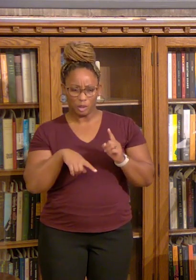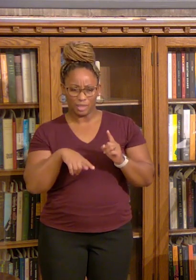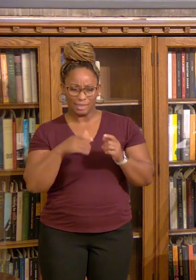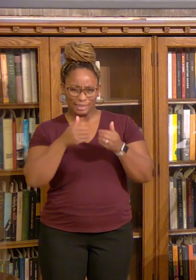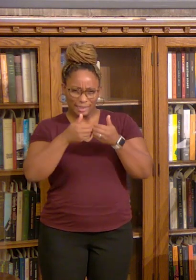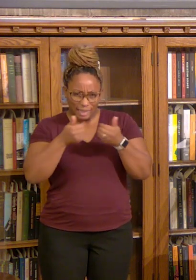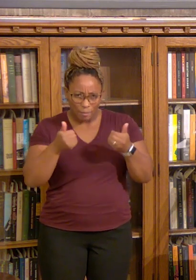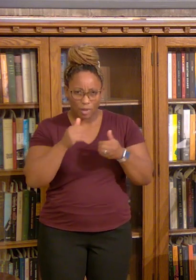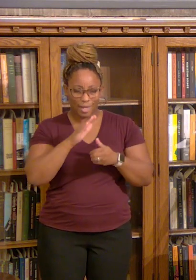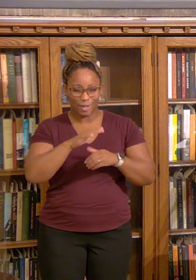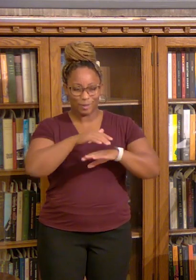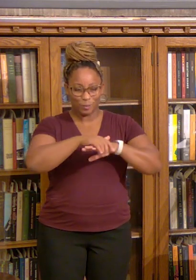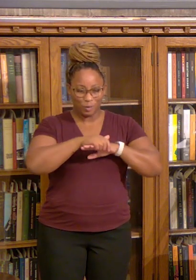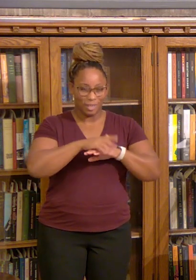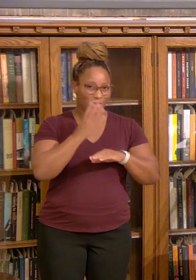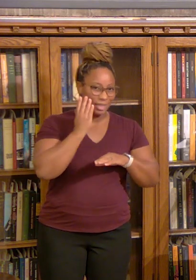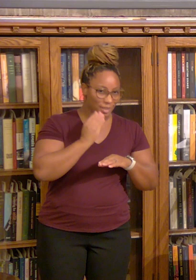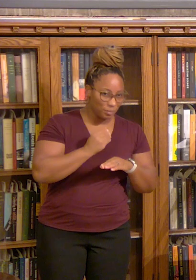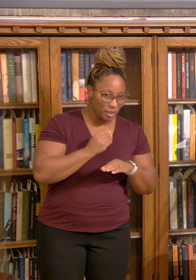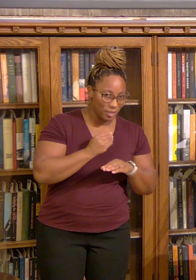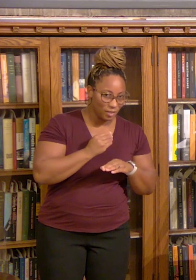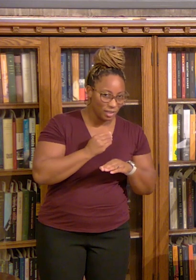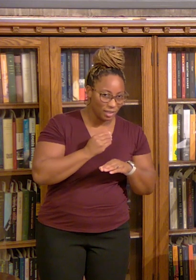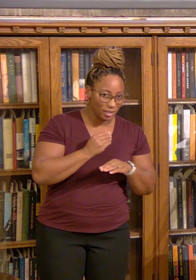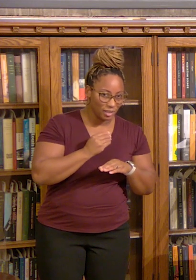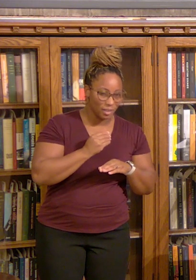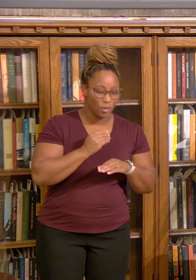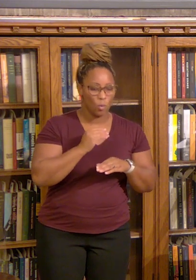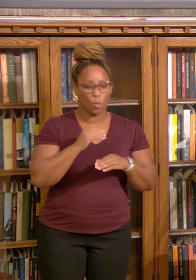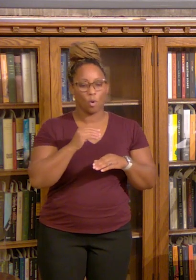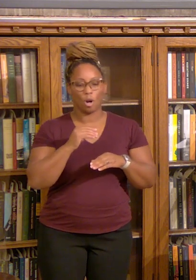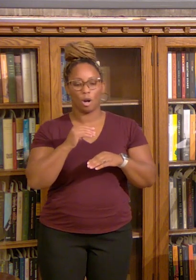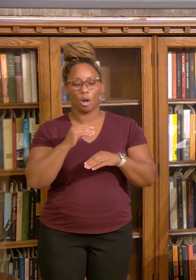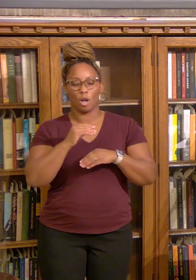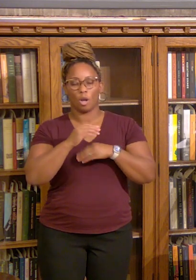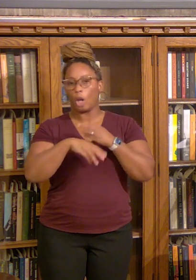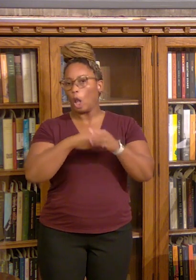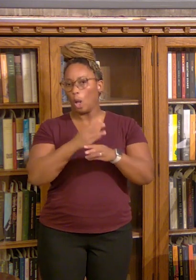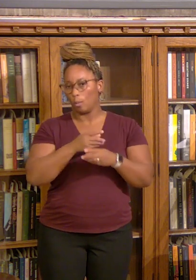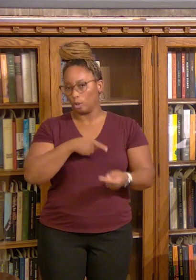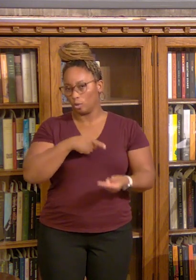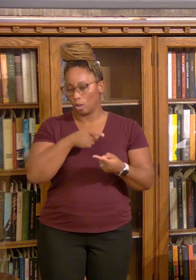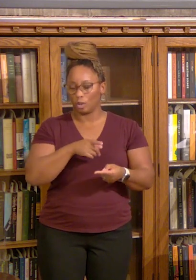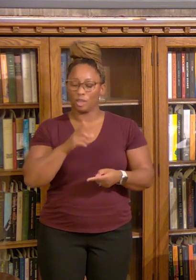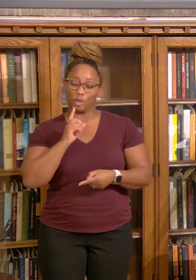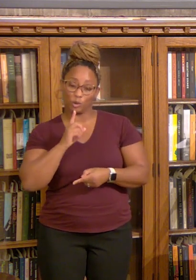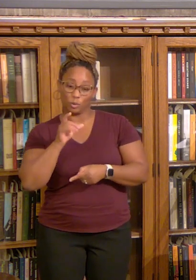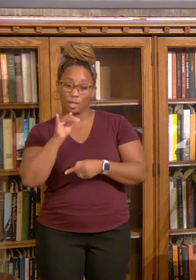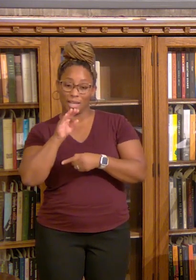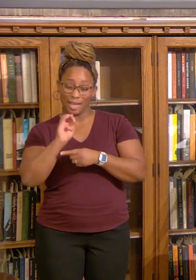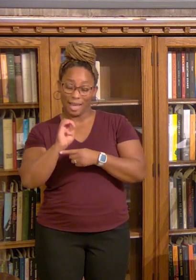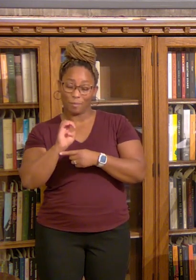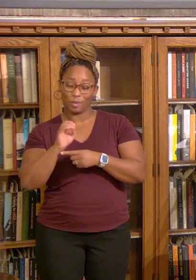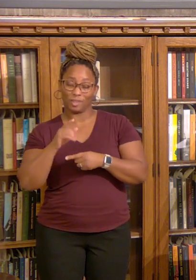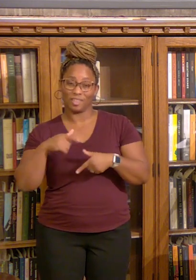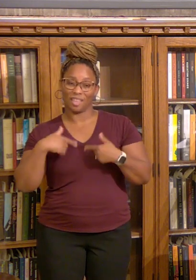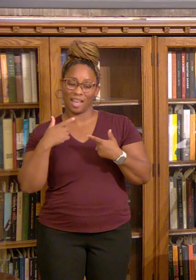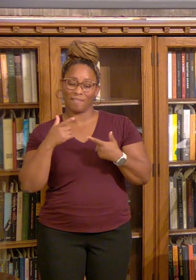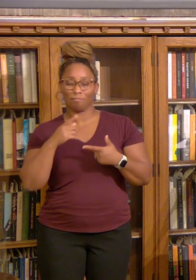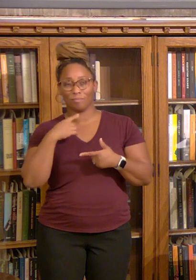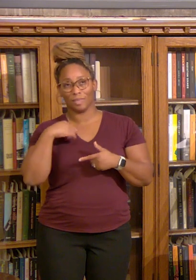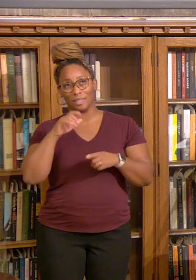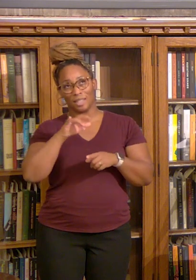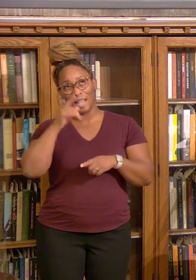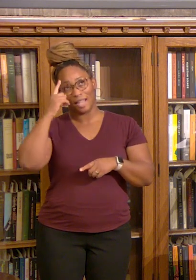separate his British experience from broader Global struggles true Cambridge life was quote like you dream the academic life